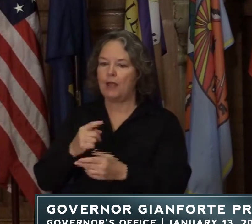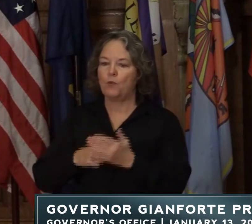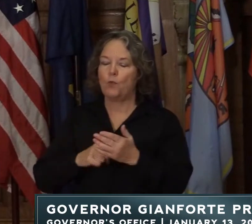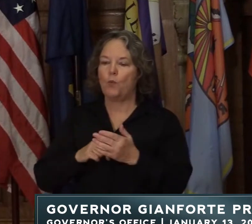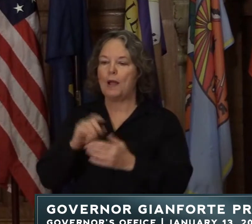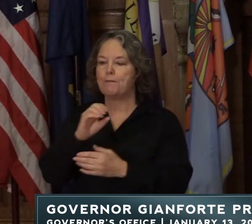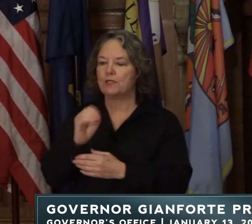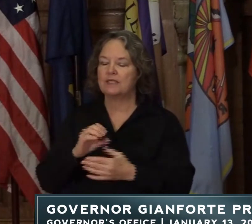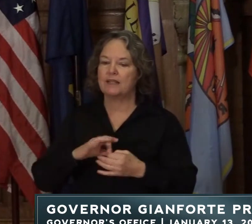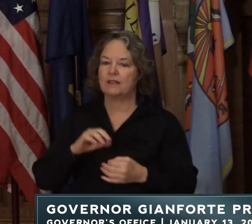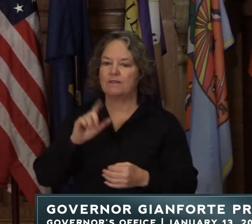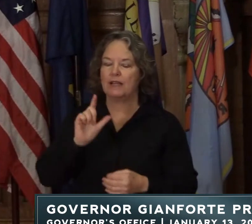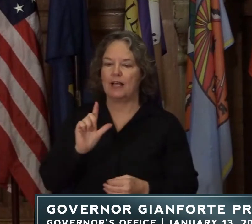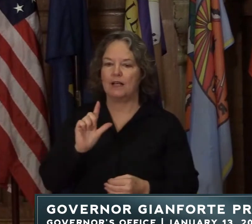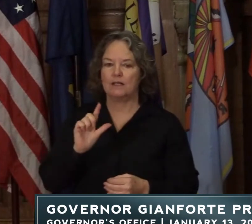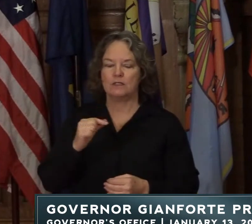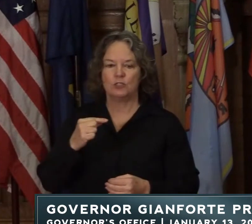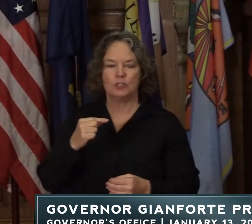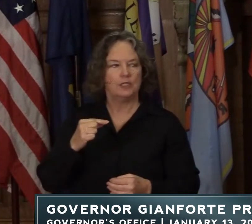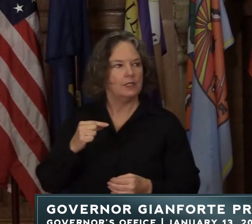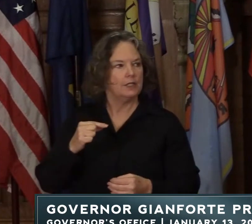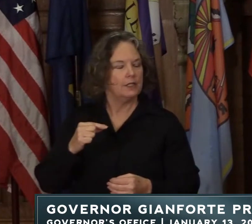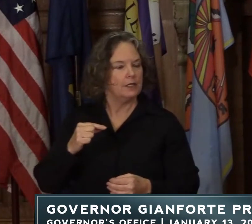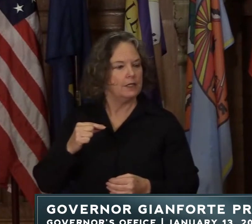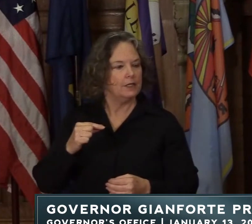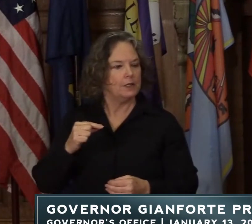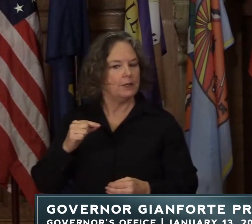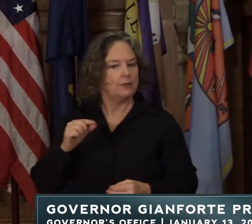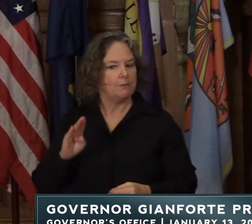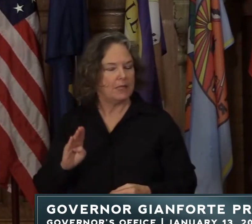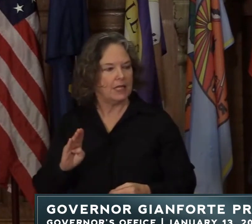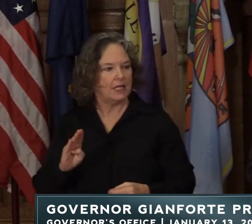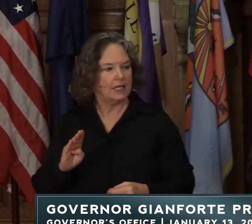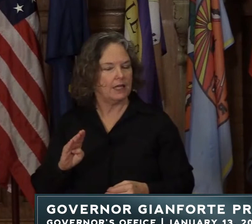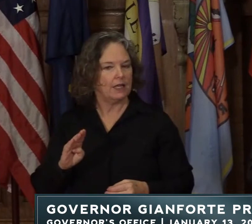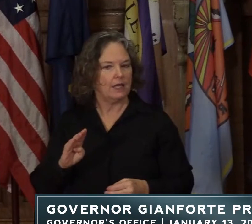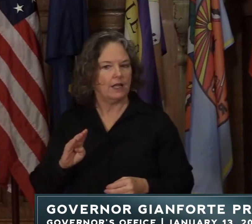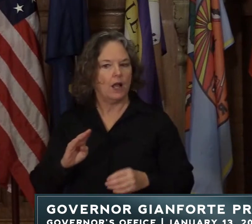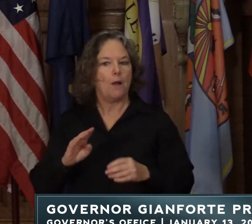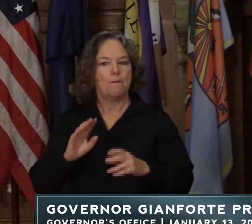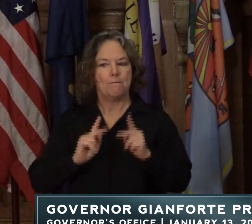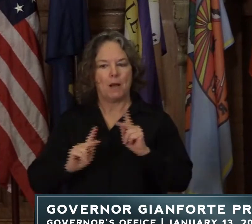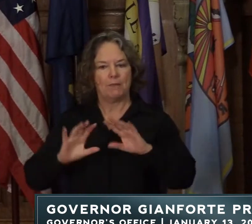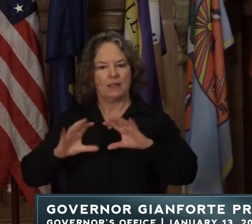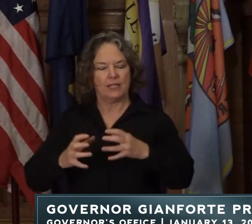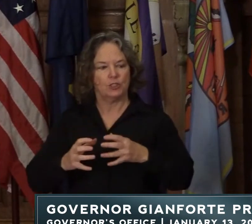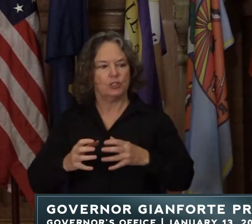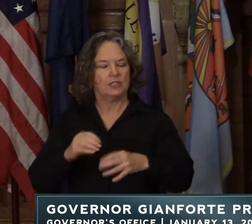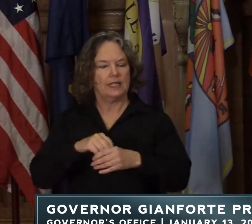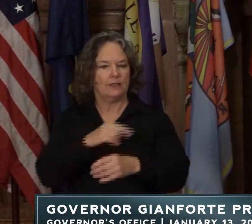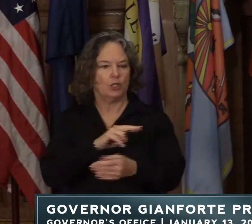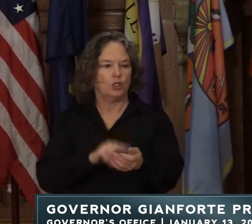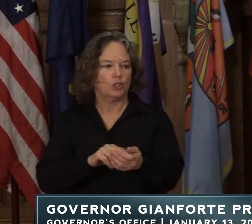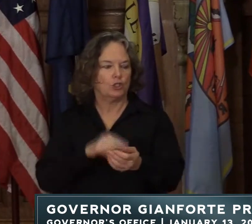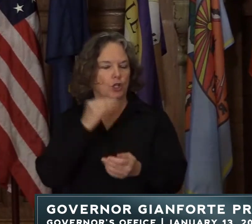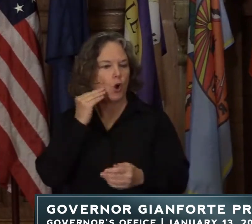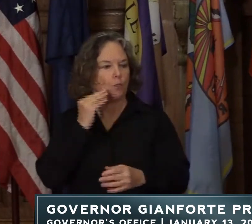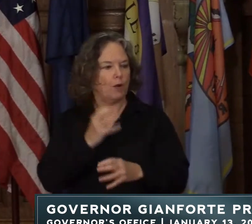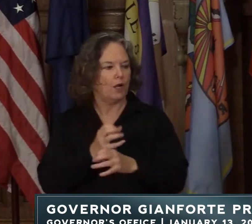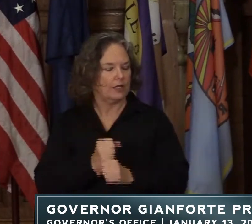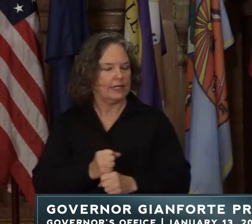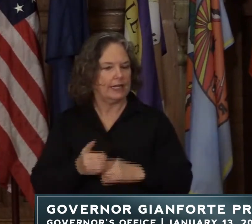nursing home population is Walgreens responsible for? I'll let Governor Quinn address that. We've been talking about that weekly. Governor